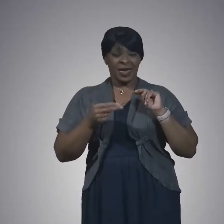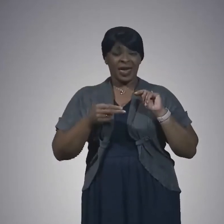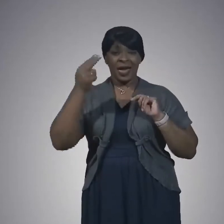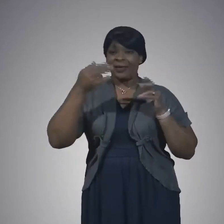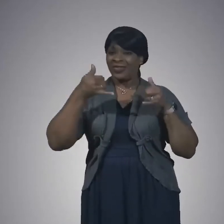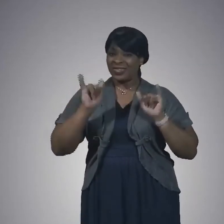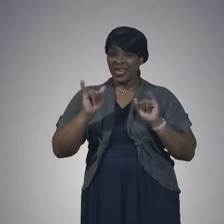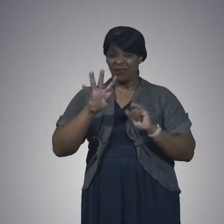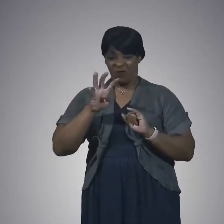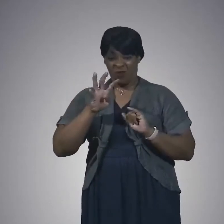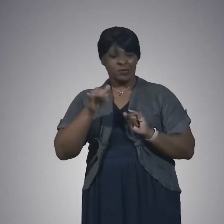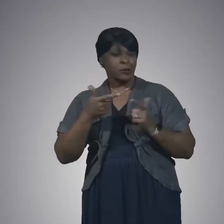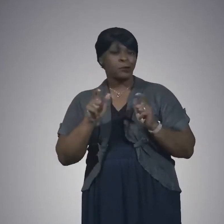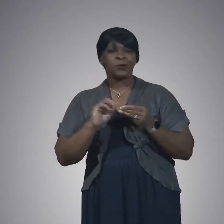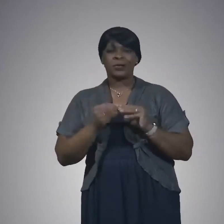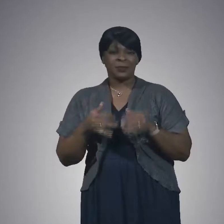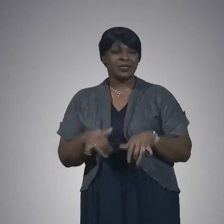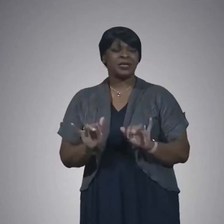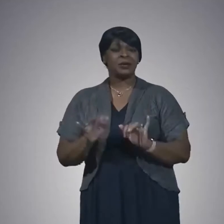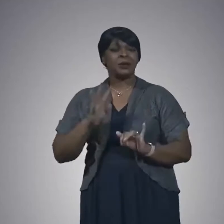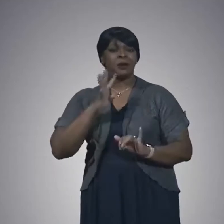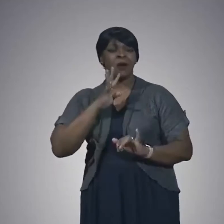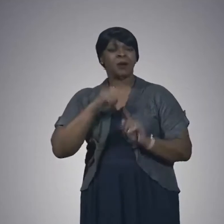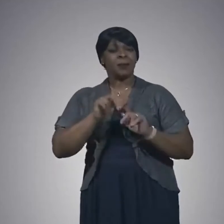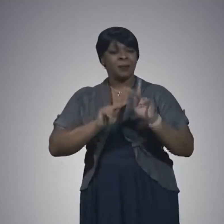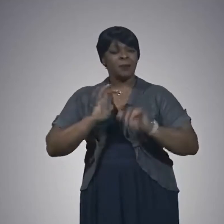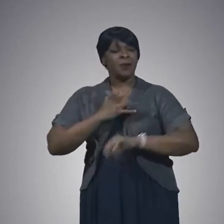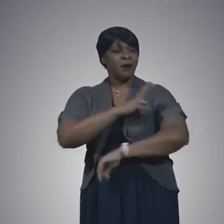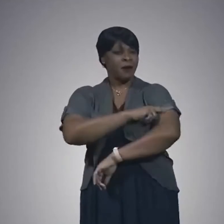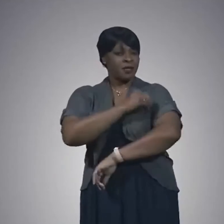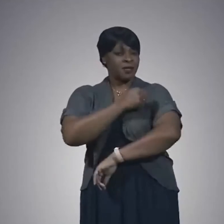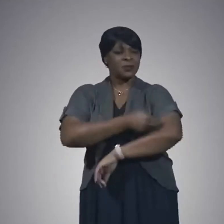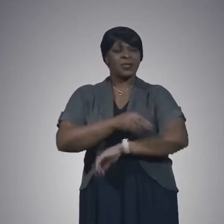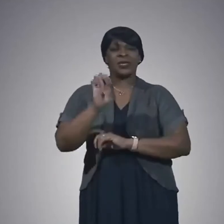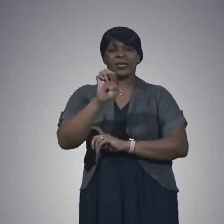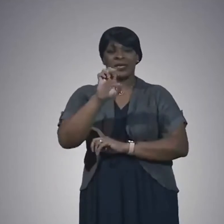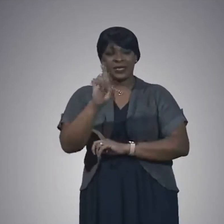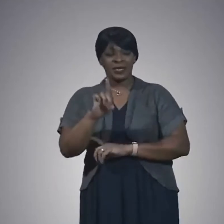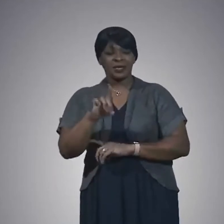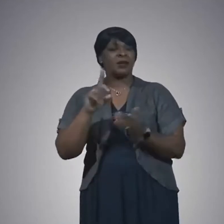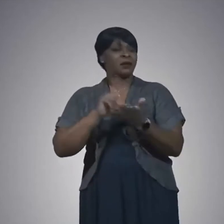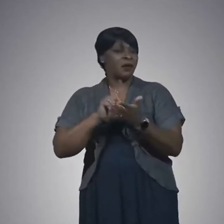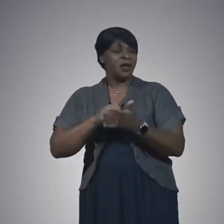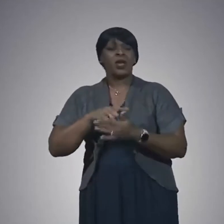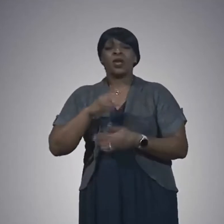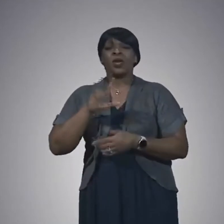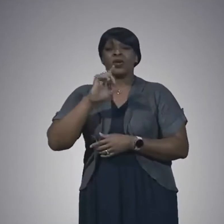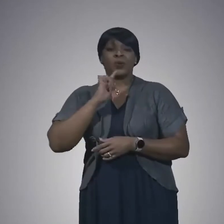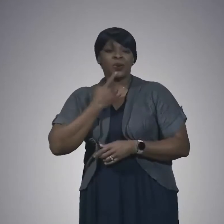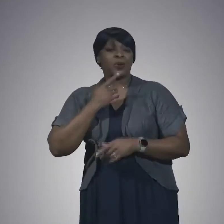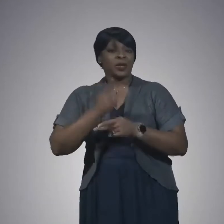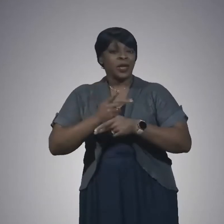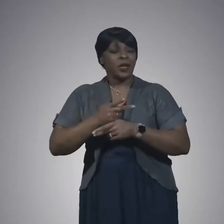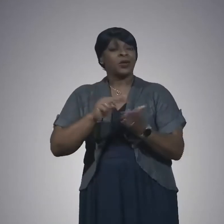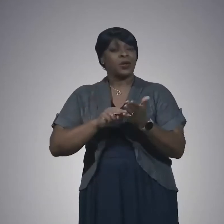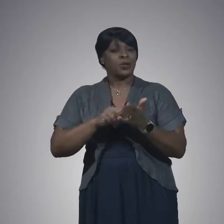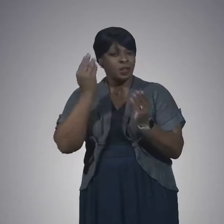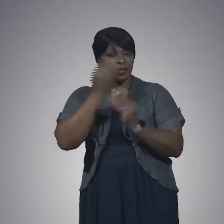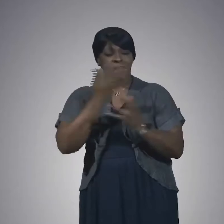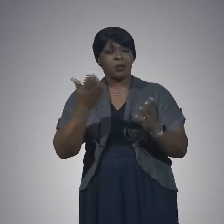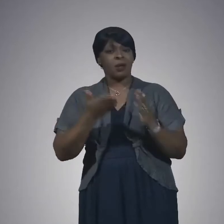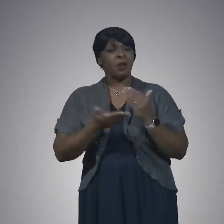those are still huge numbers. If you talk to the folks in our hospitals, our ED docs and our critical care nurses, they will tell you